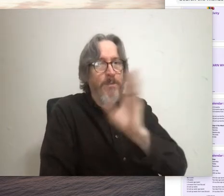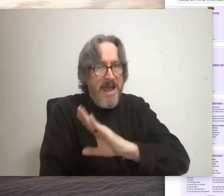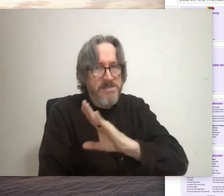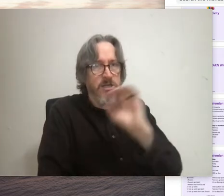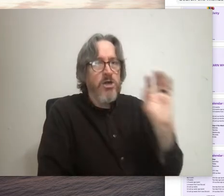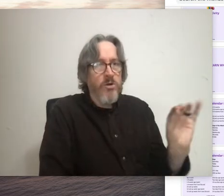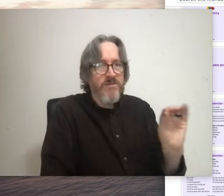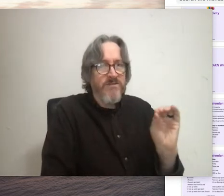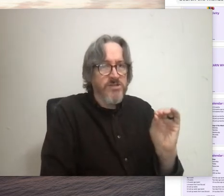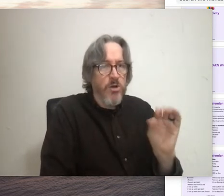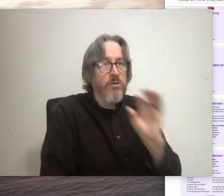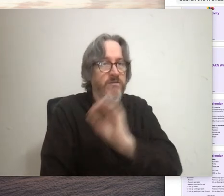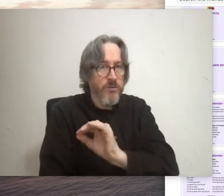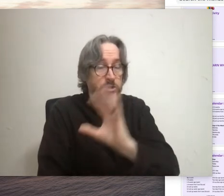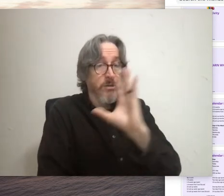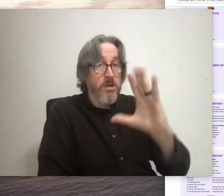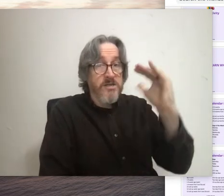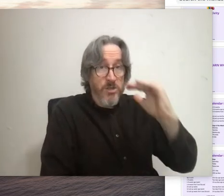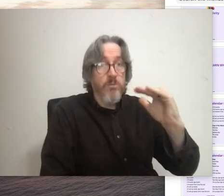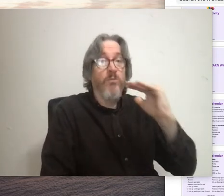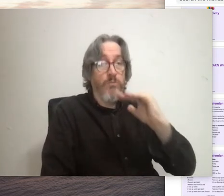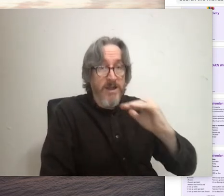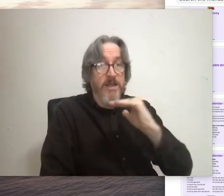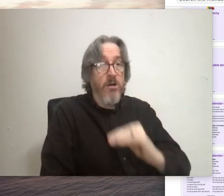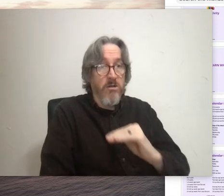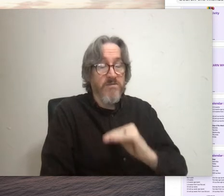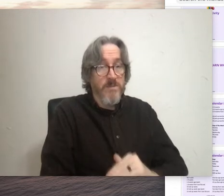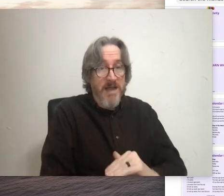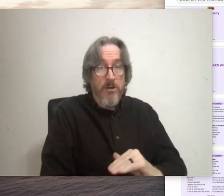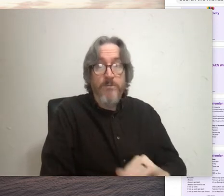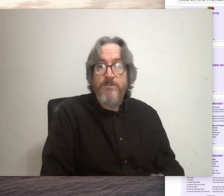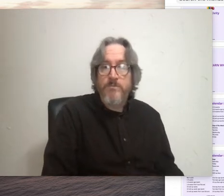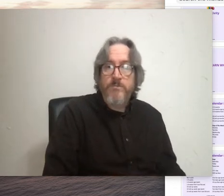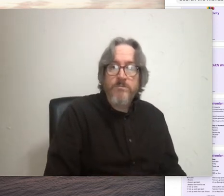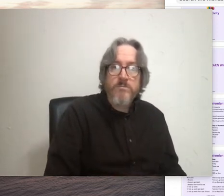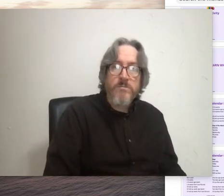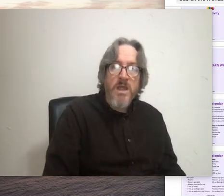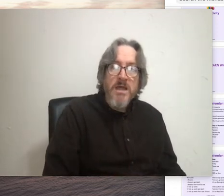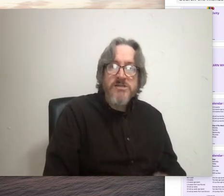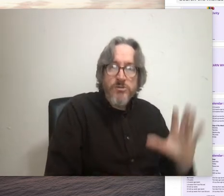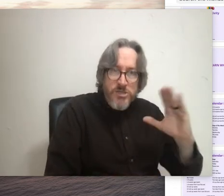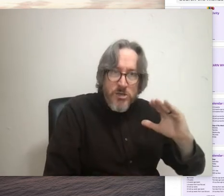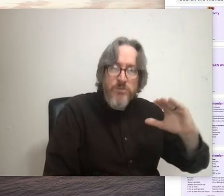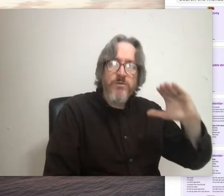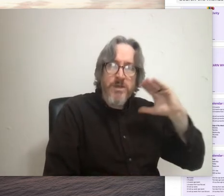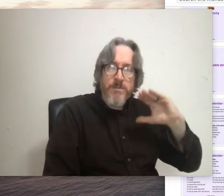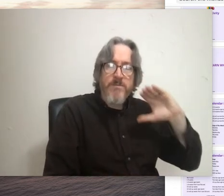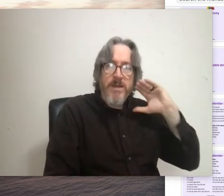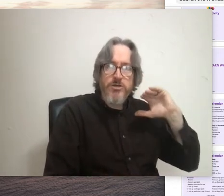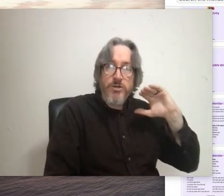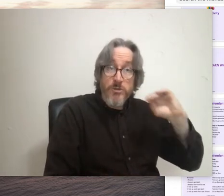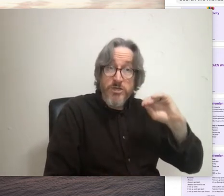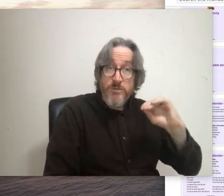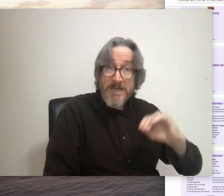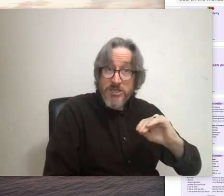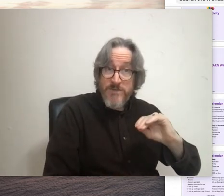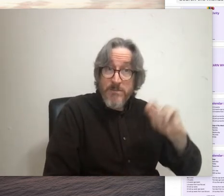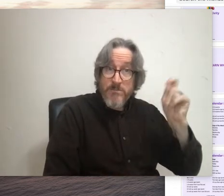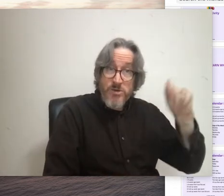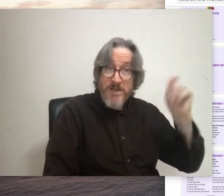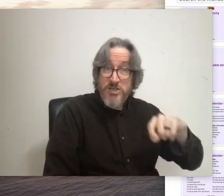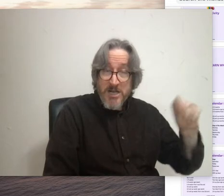ago past, 1 to 5 years ago future. So breaking all of them down. So just go through them and make sure you can do